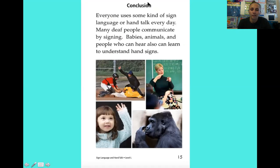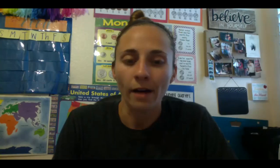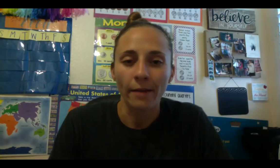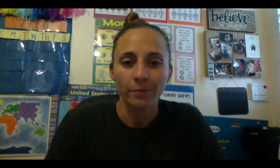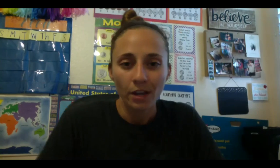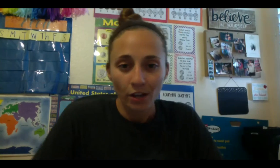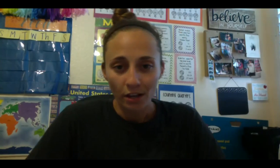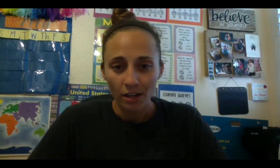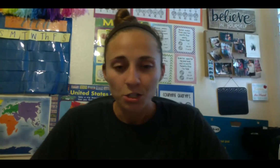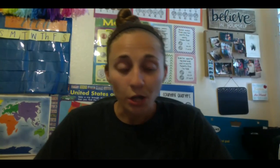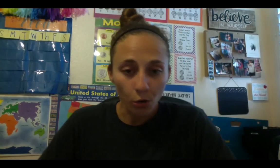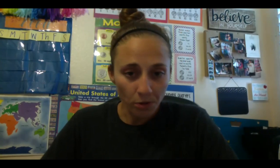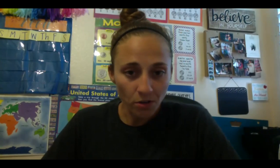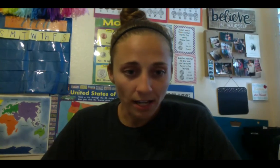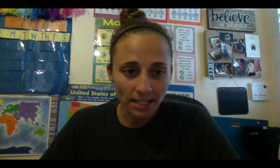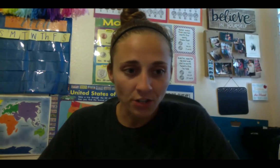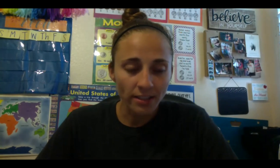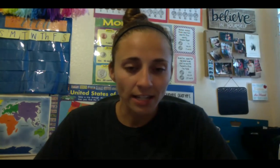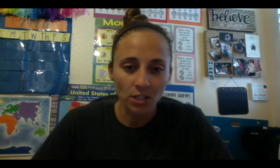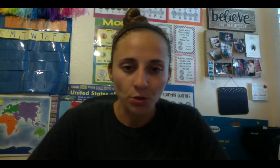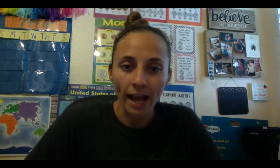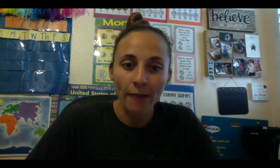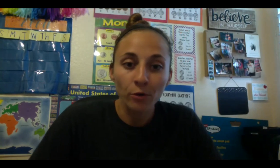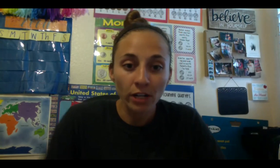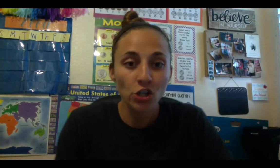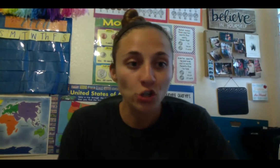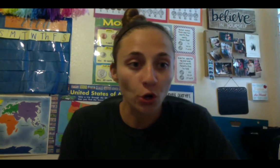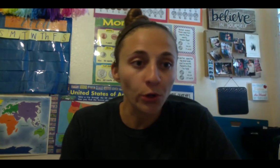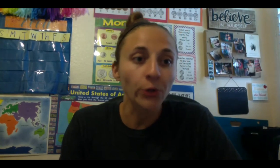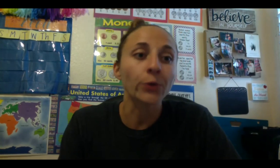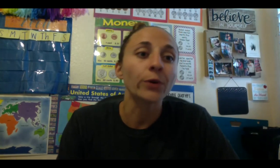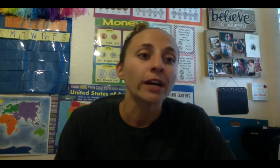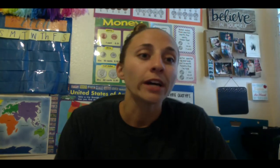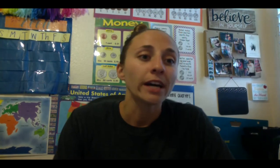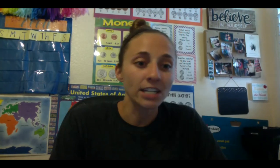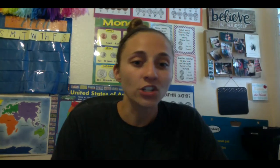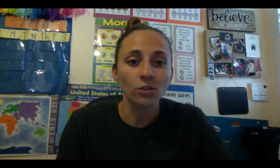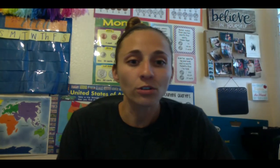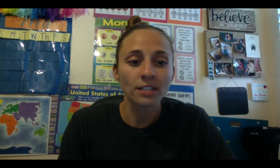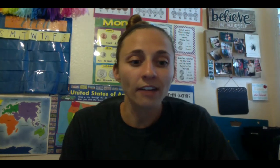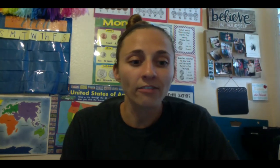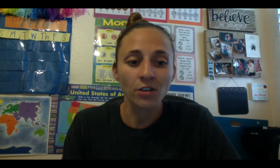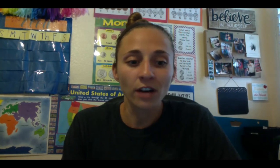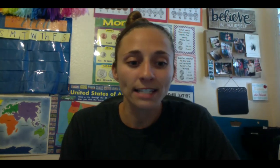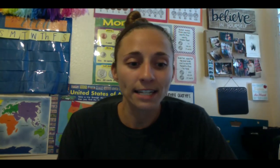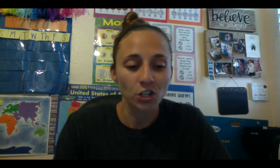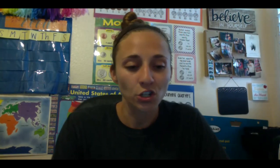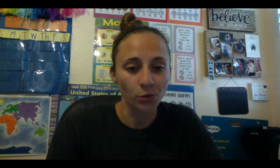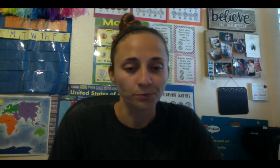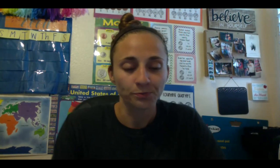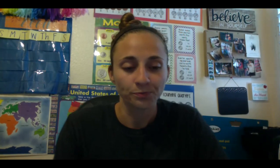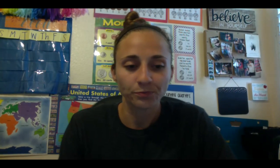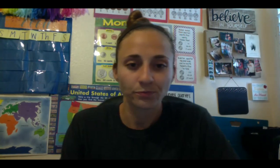All right. So I hope that you guys enjoyed that story. I'm going to show you additional stuff that you guys need to